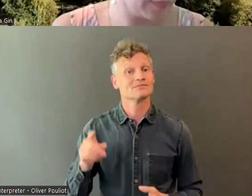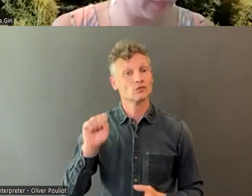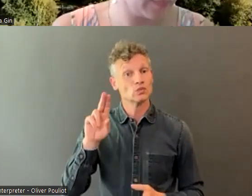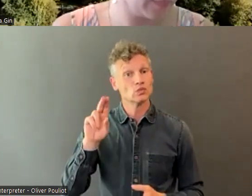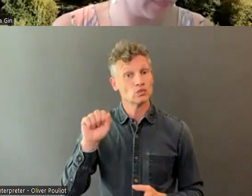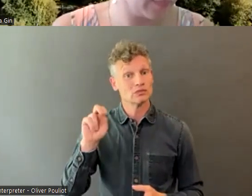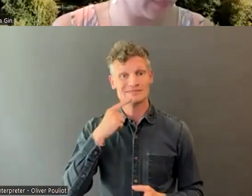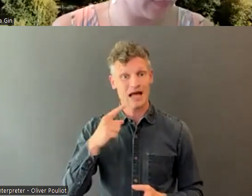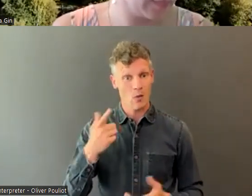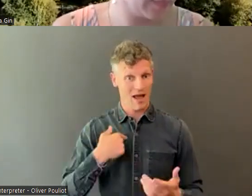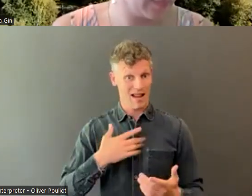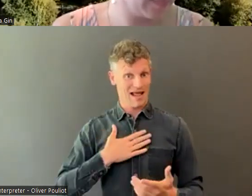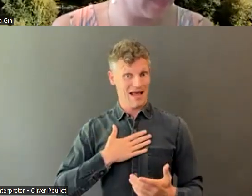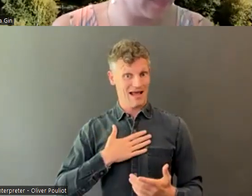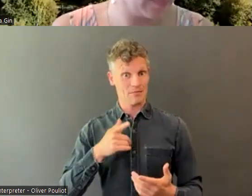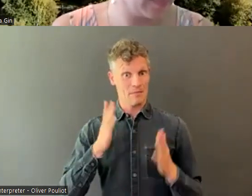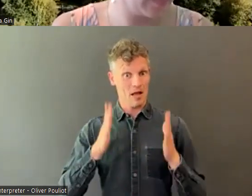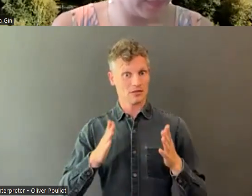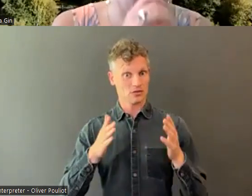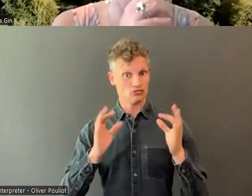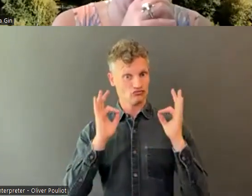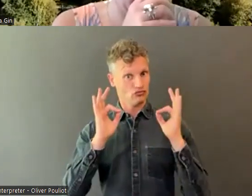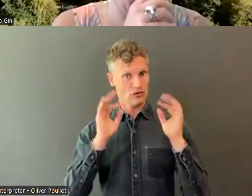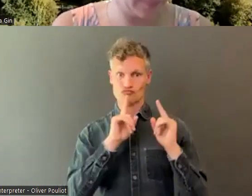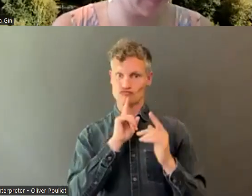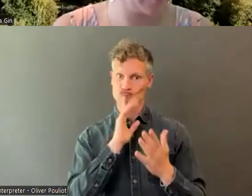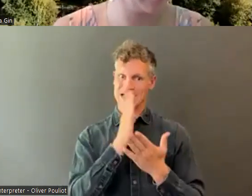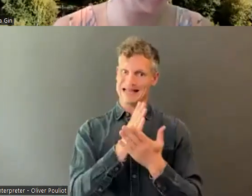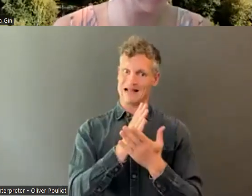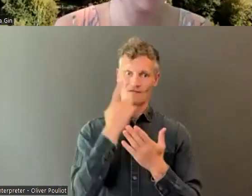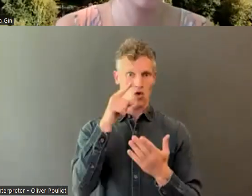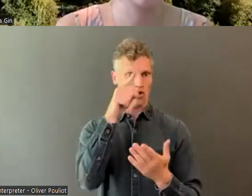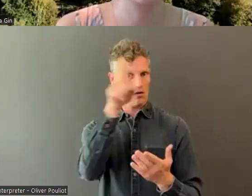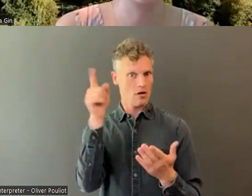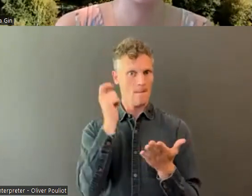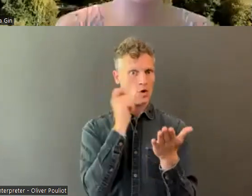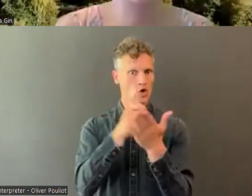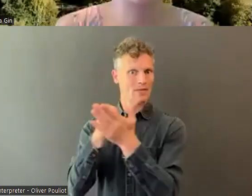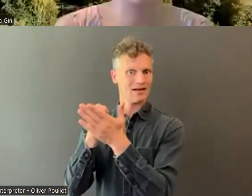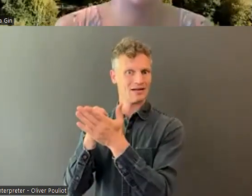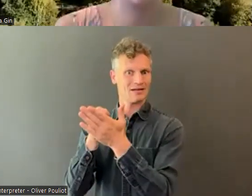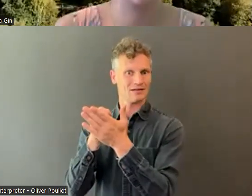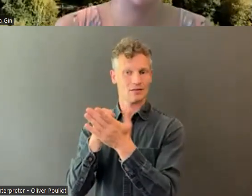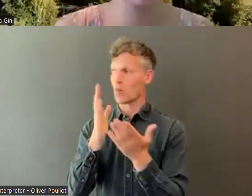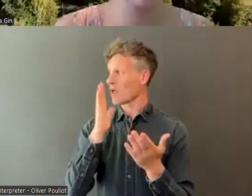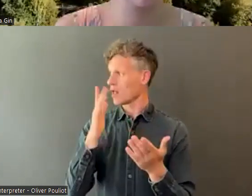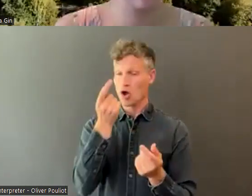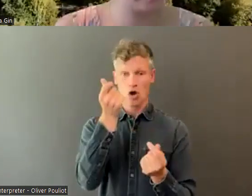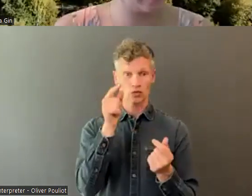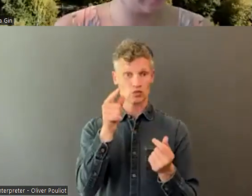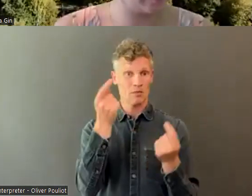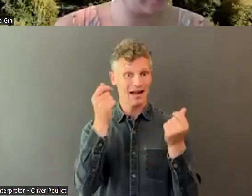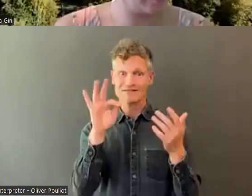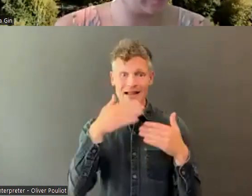make it real for the procurement people. Real in terms of the impact on the business. It's going to cost you money if you don't do it right now.